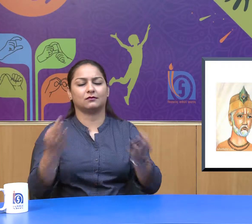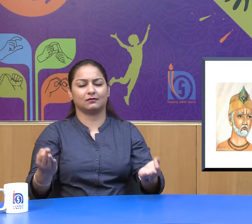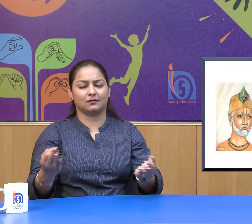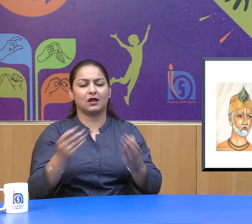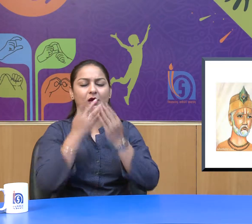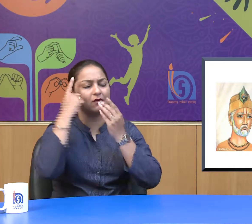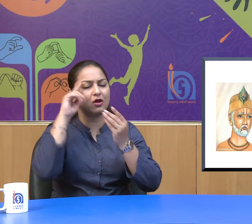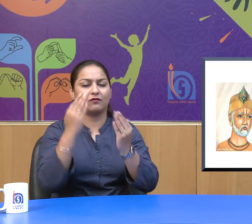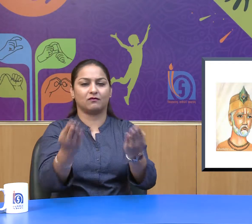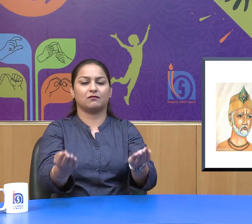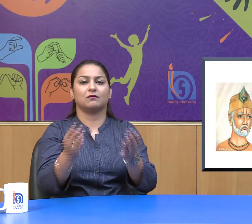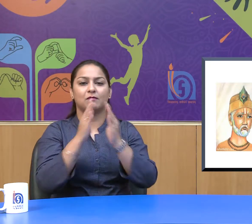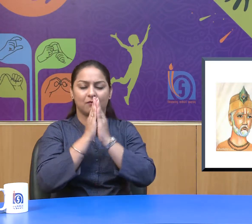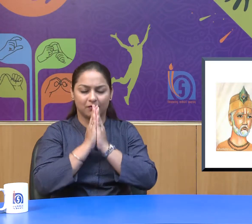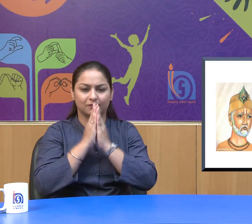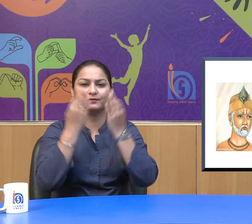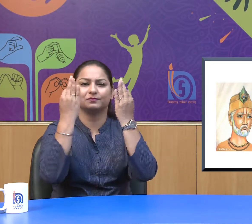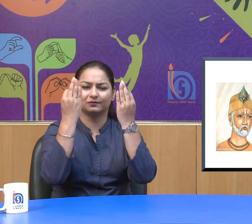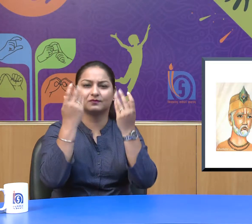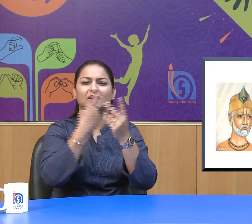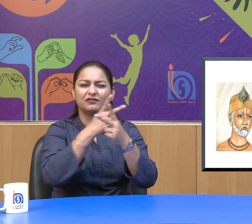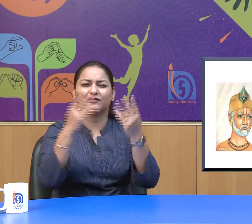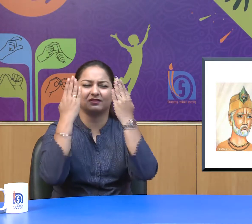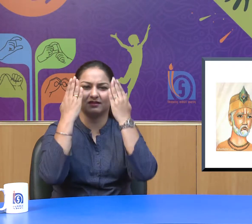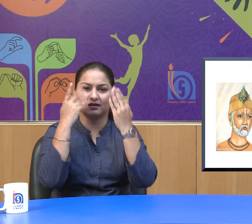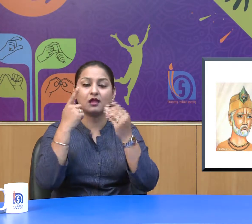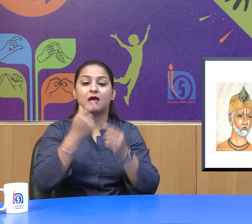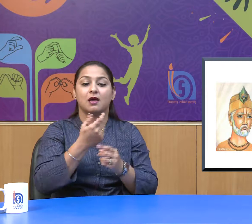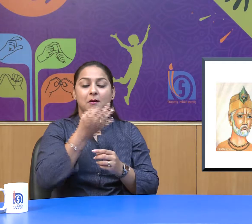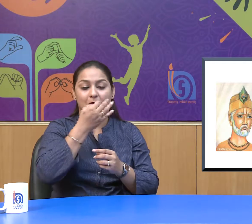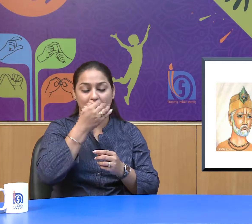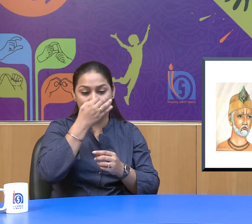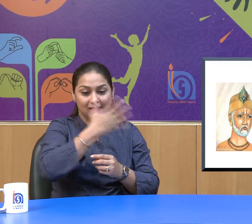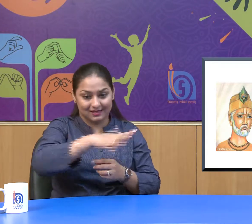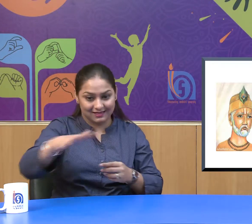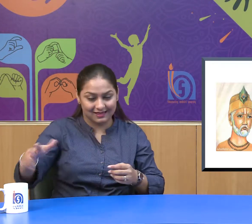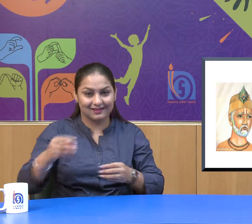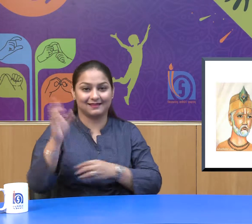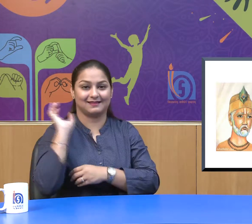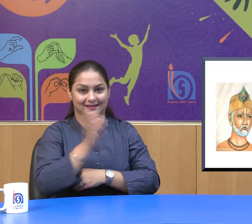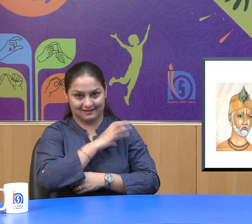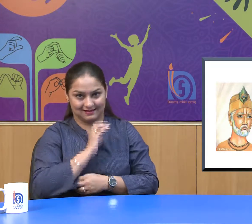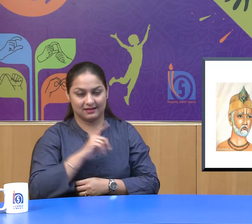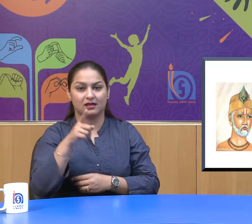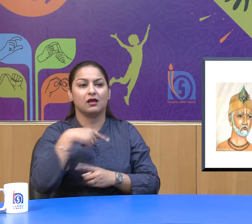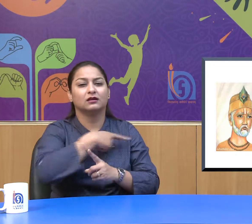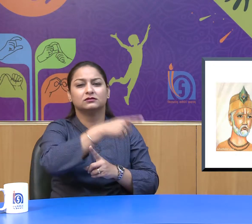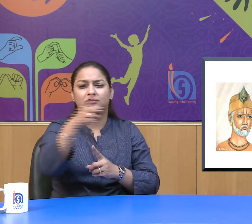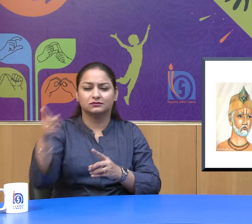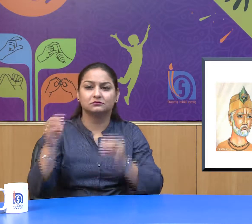namaz, pilgrimages, or bathing in rivers. He wanted to preach a religion